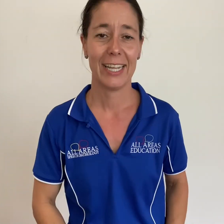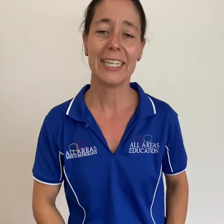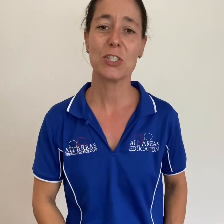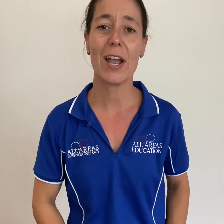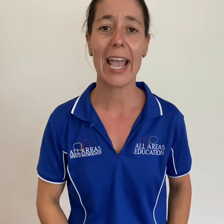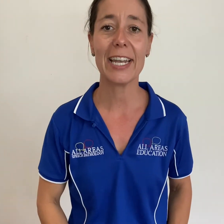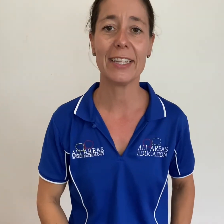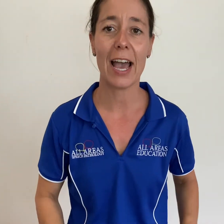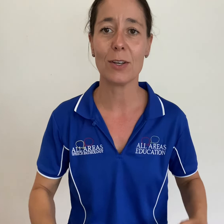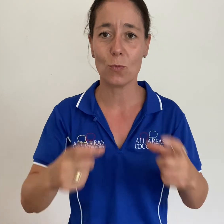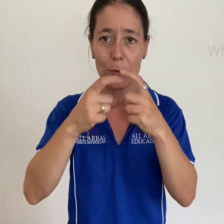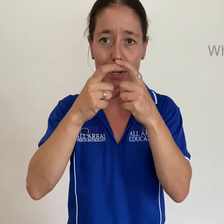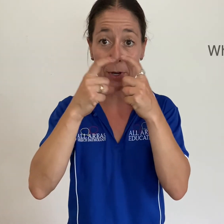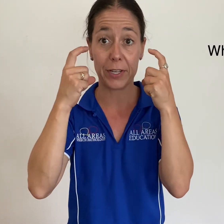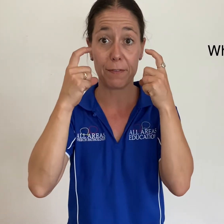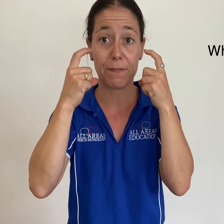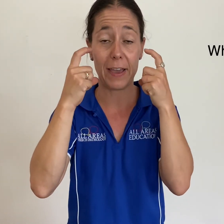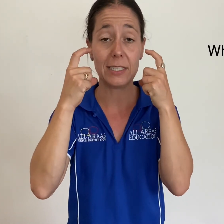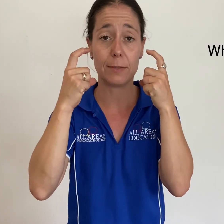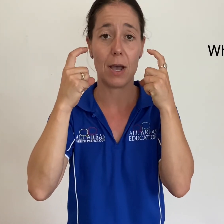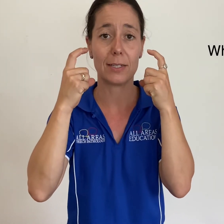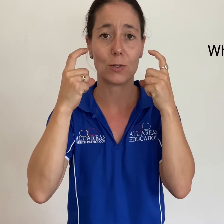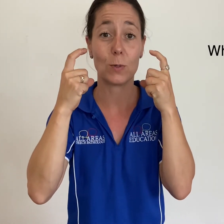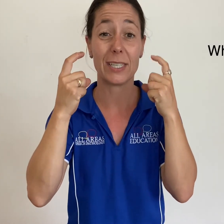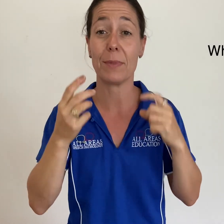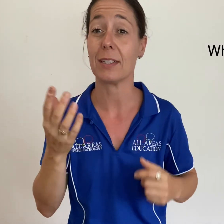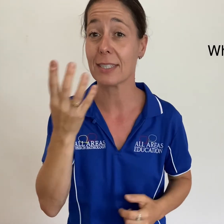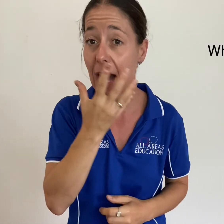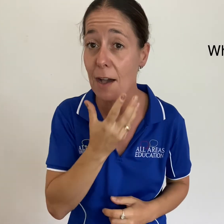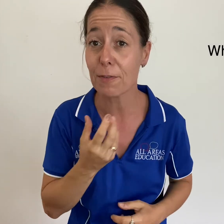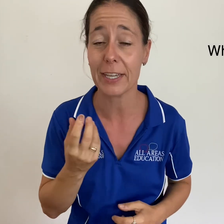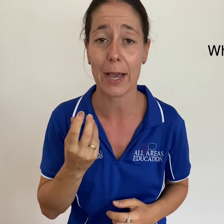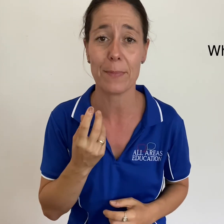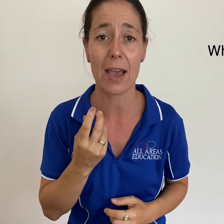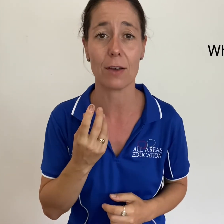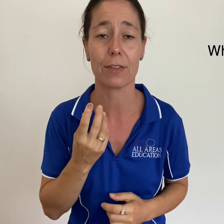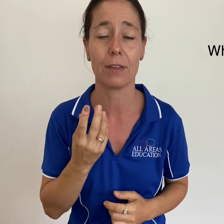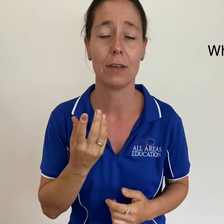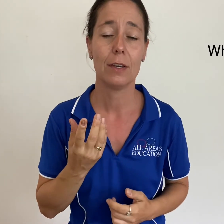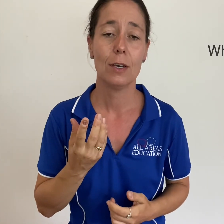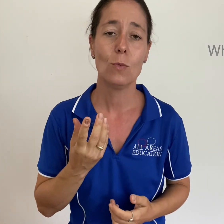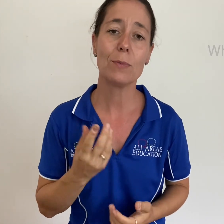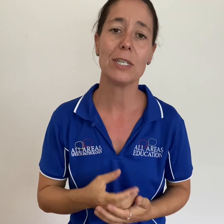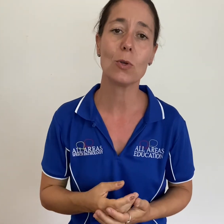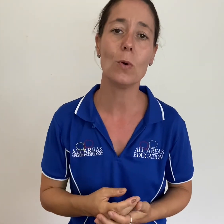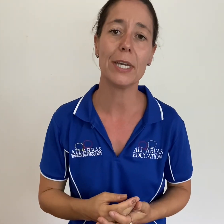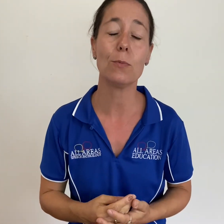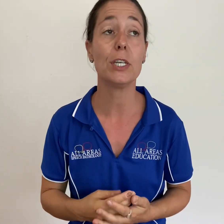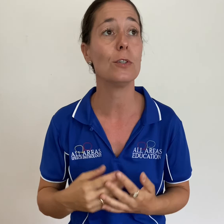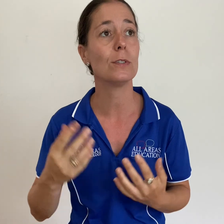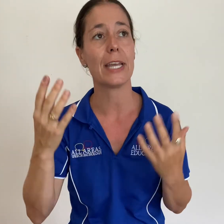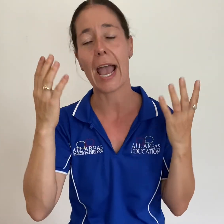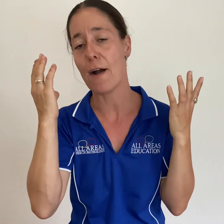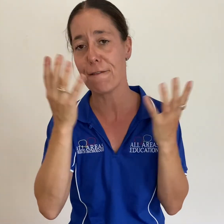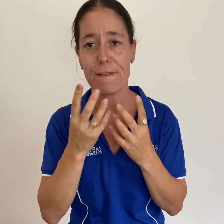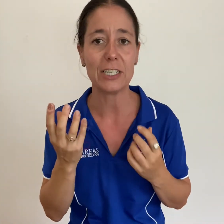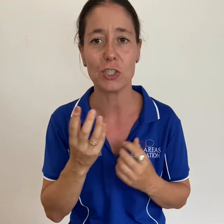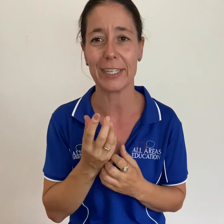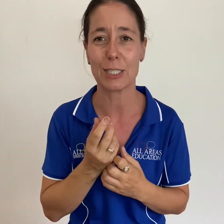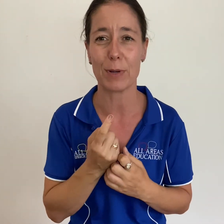Let's try adding that when we're wearing a face mask or something that's covering our mouth. When we're talking, we use our facial